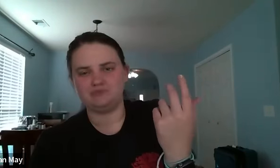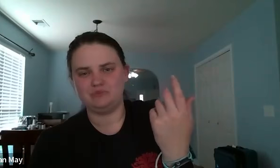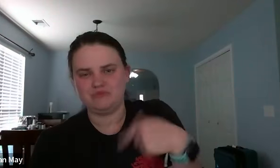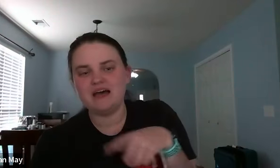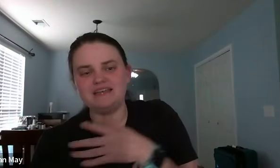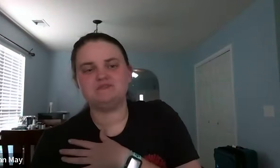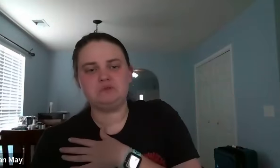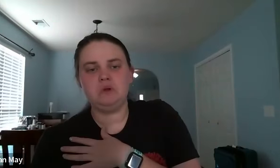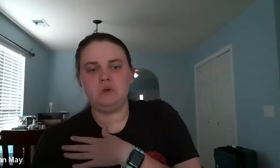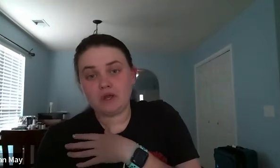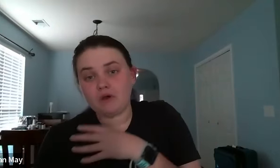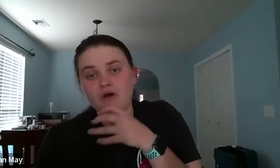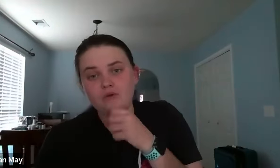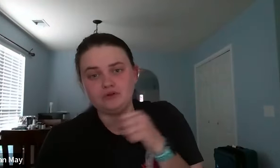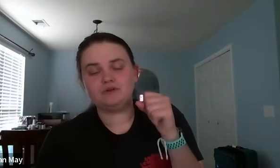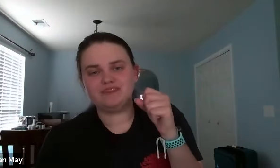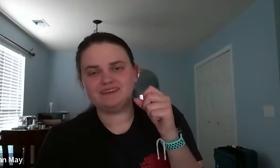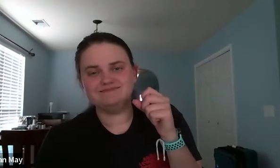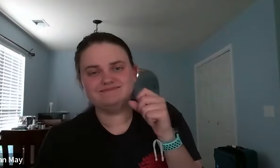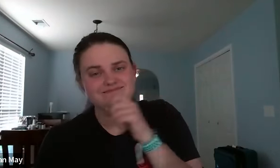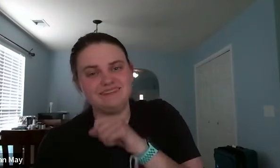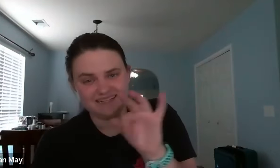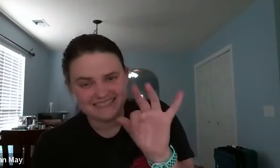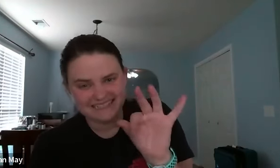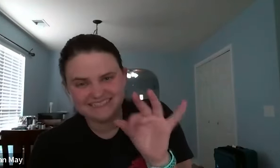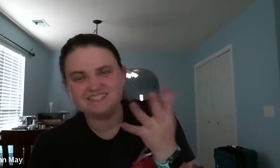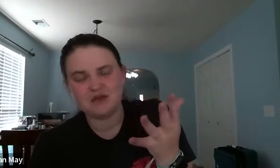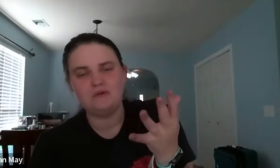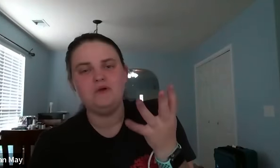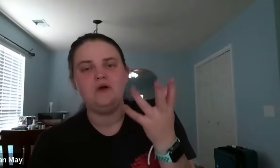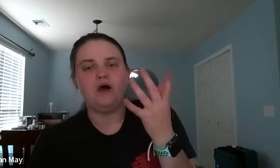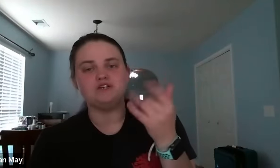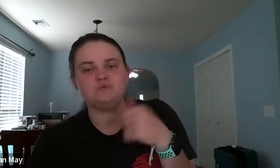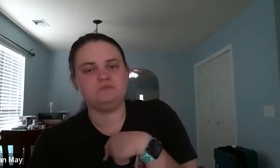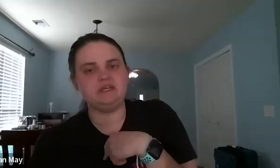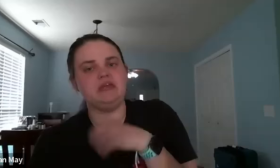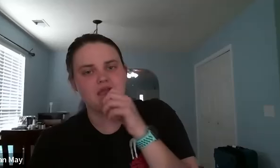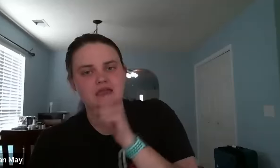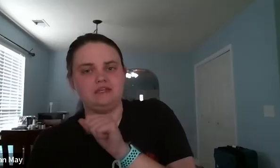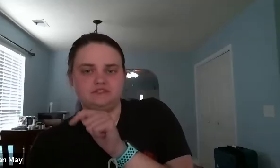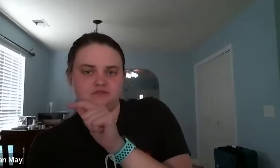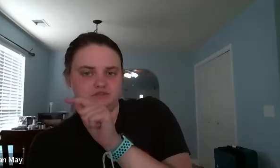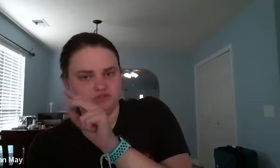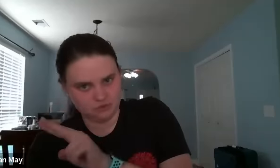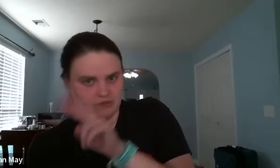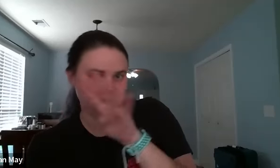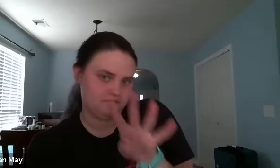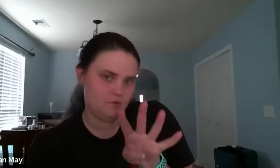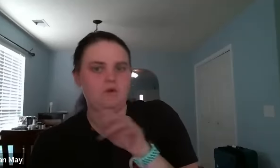with us, we are all older than 19, so ours would be age